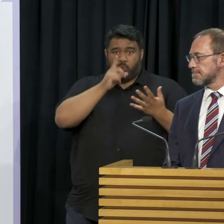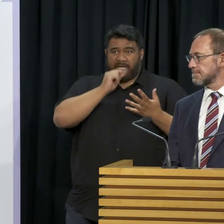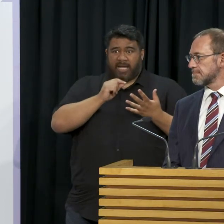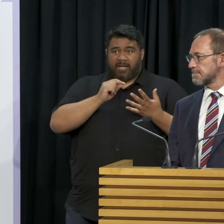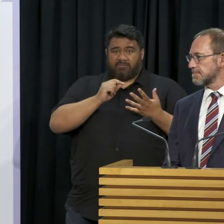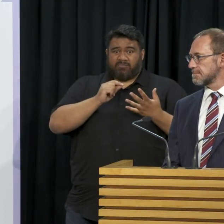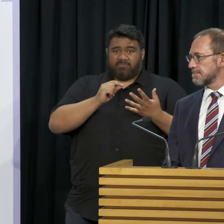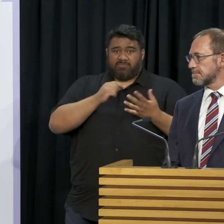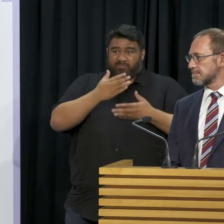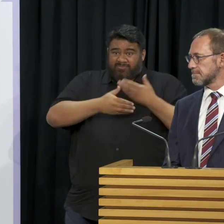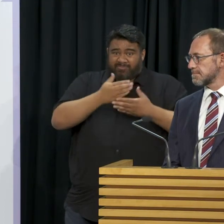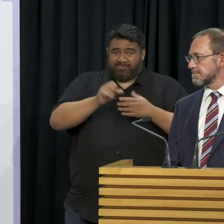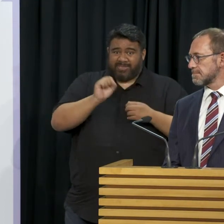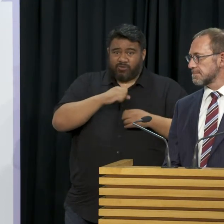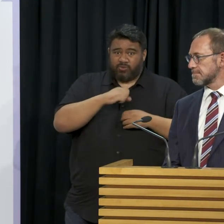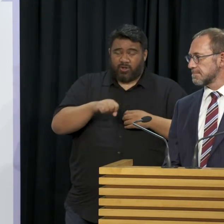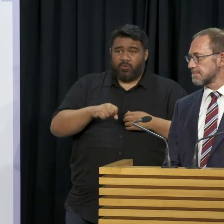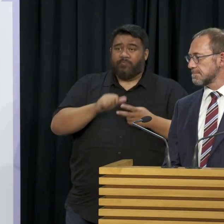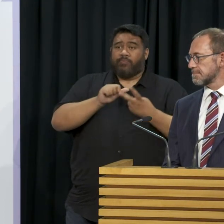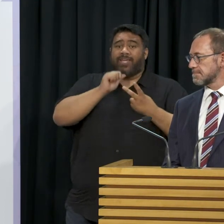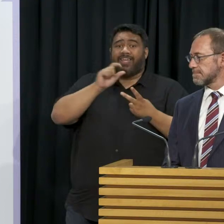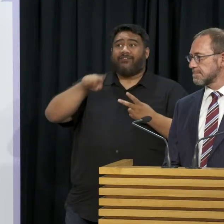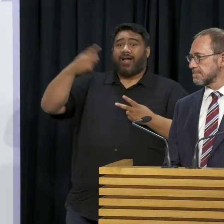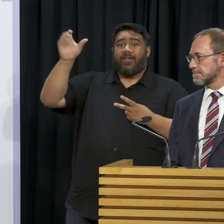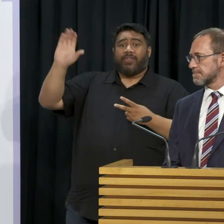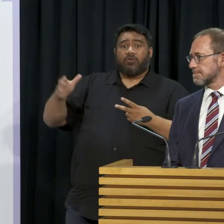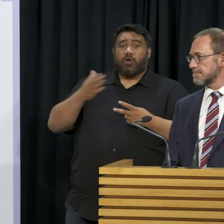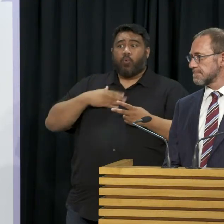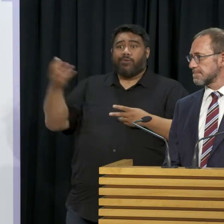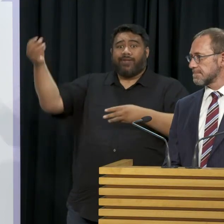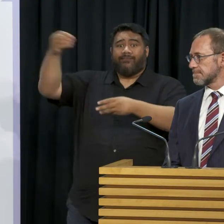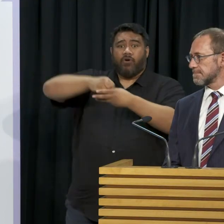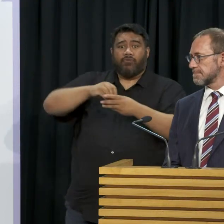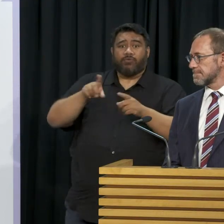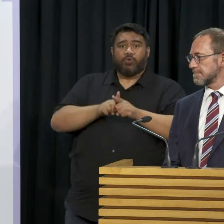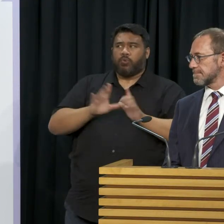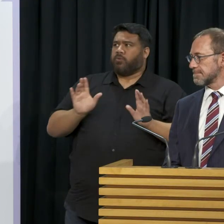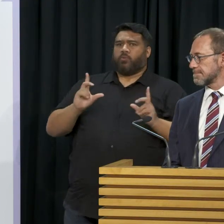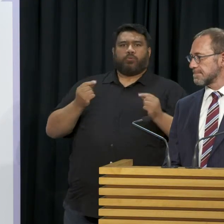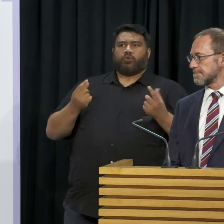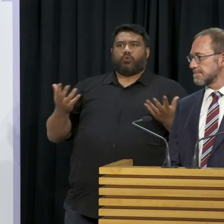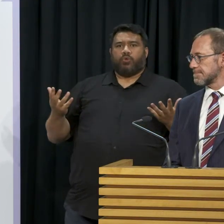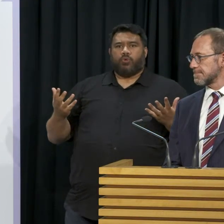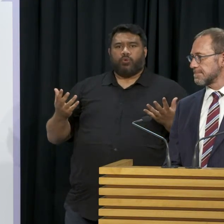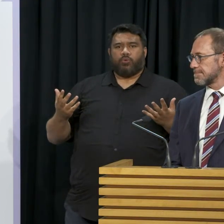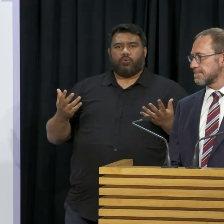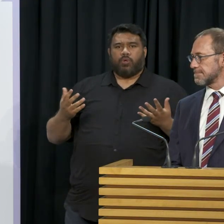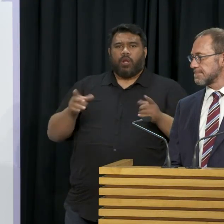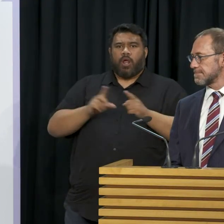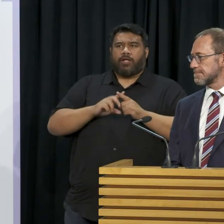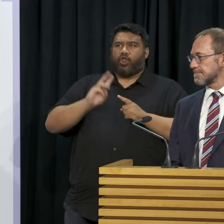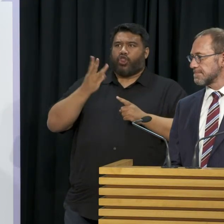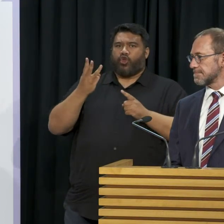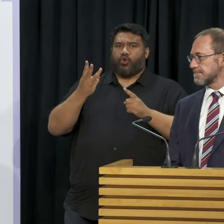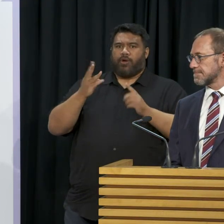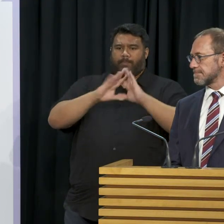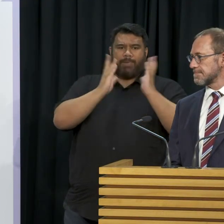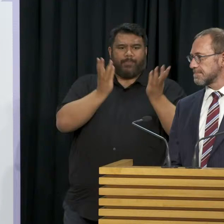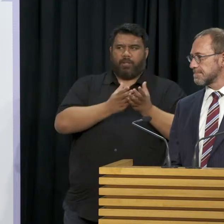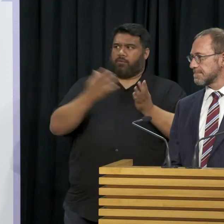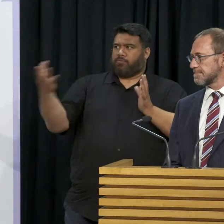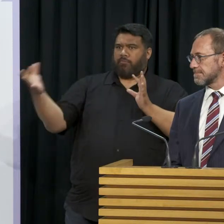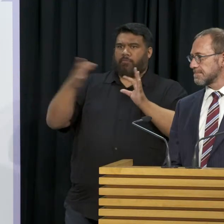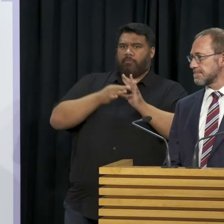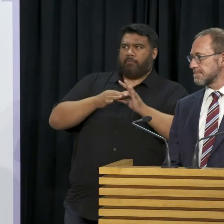quarantine-free arrangements? What would you do if another country wants to open up and you want to set up a third bubble or a fourth bubble? Those were